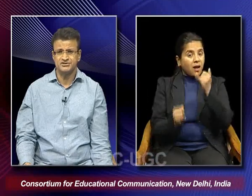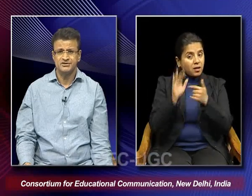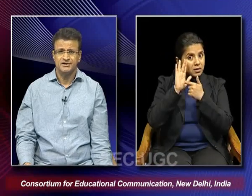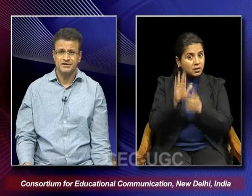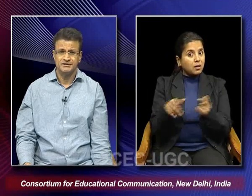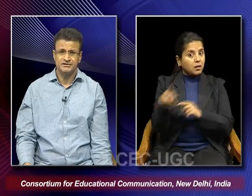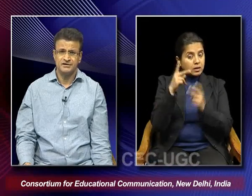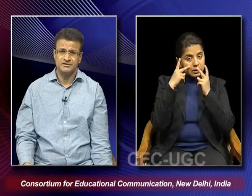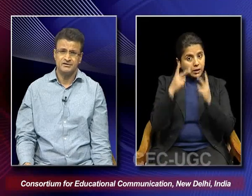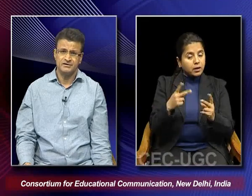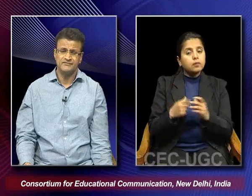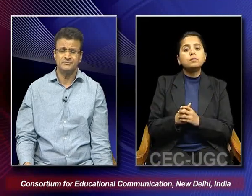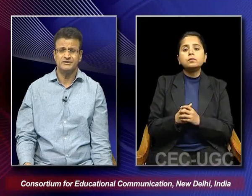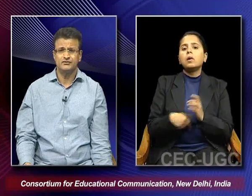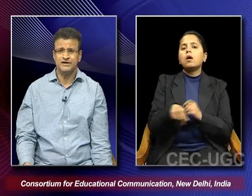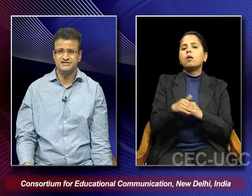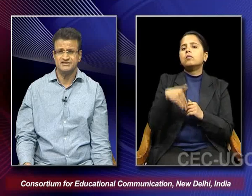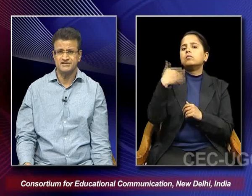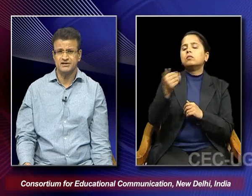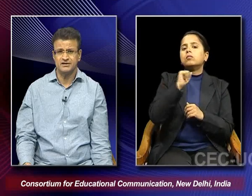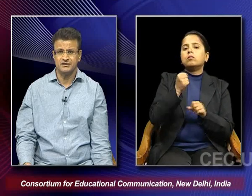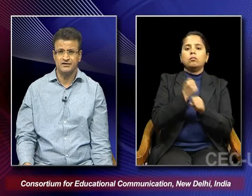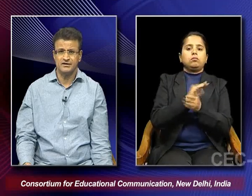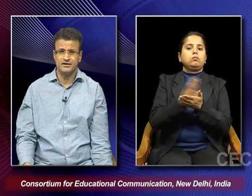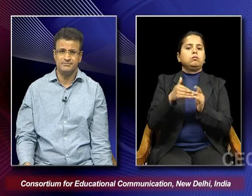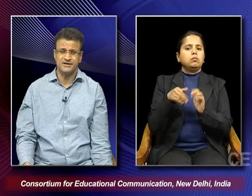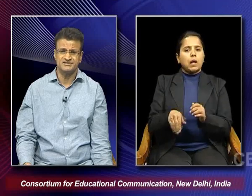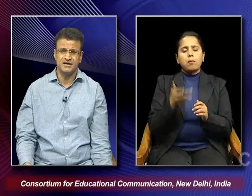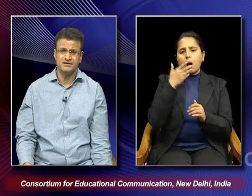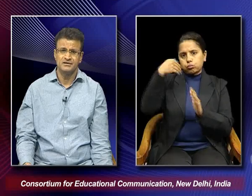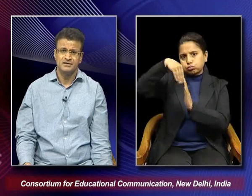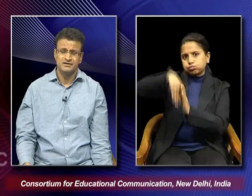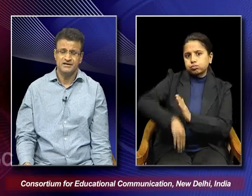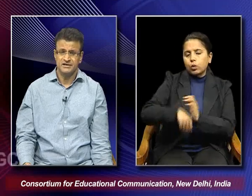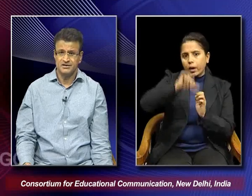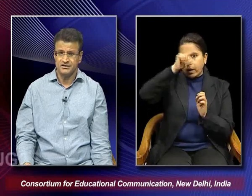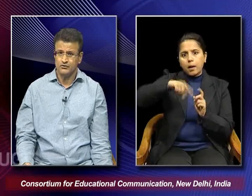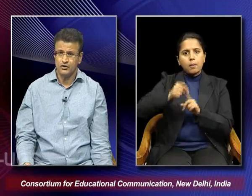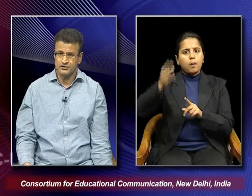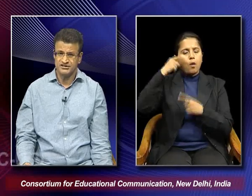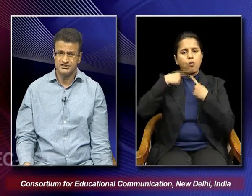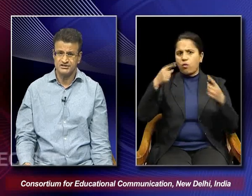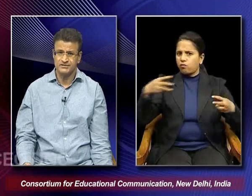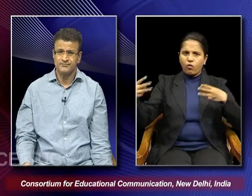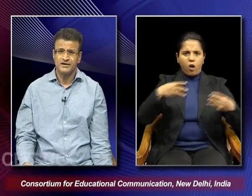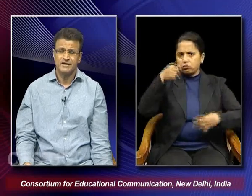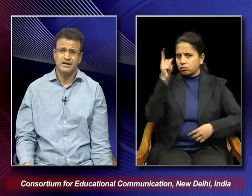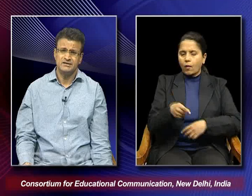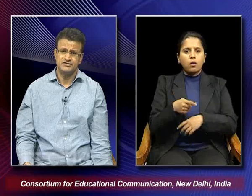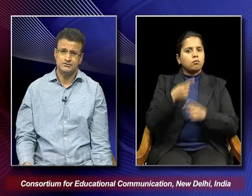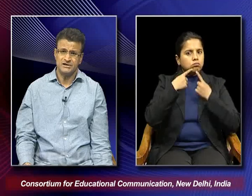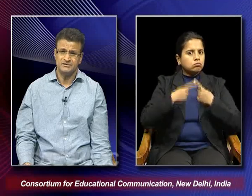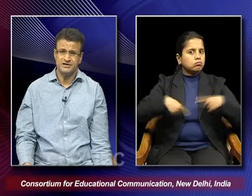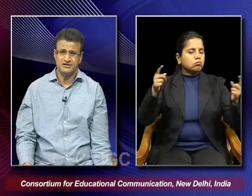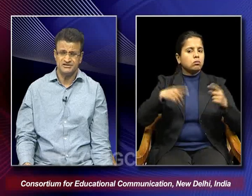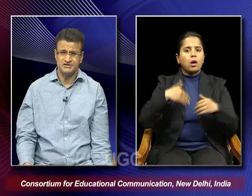mentions in the aftermath of Ghazi's sinking, India and Pakistan, they had declared war on each other, and which